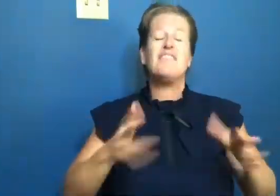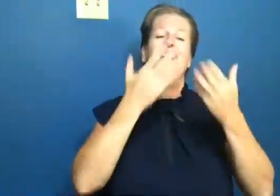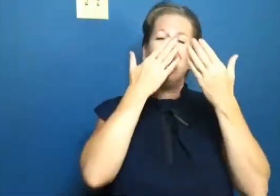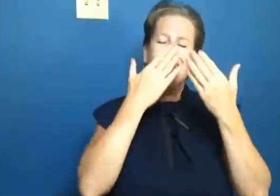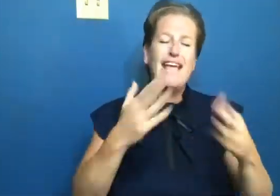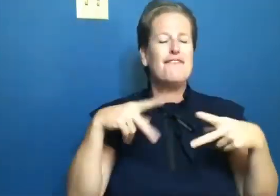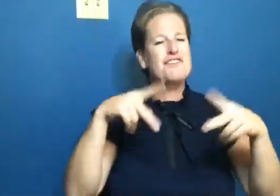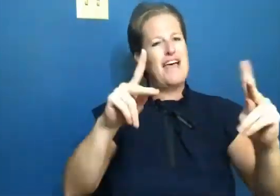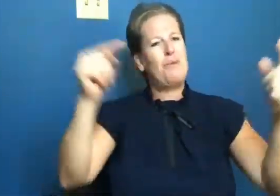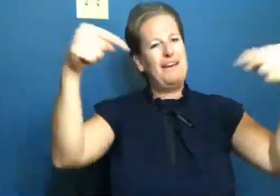here today.